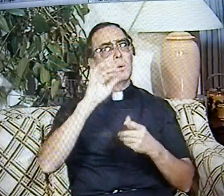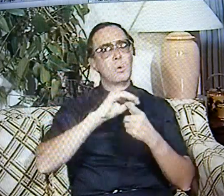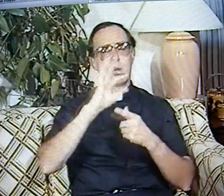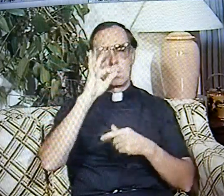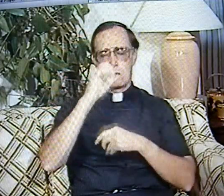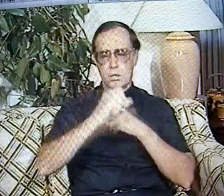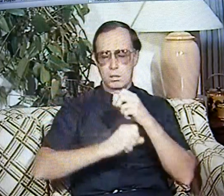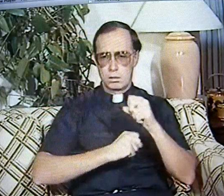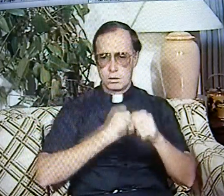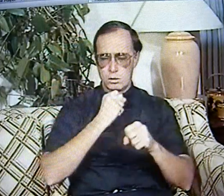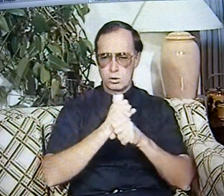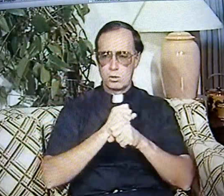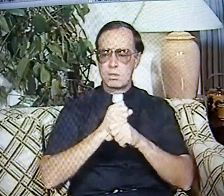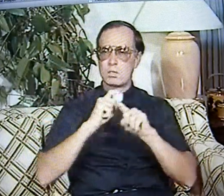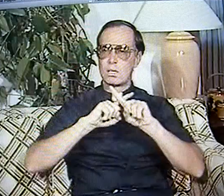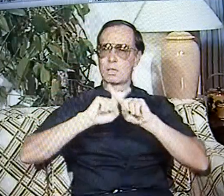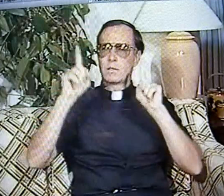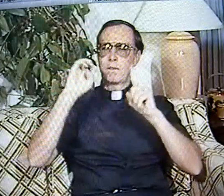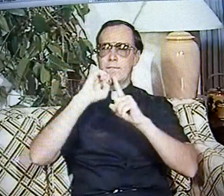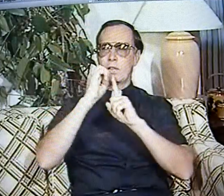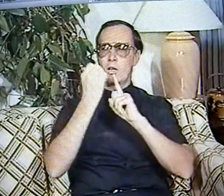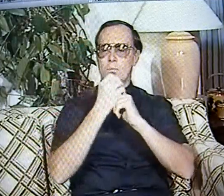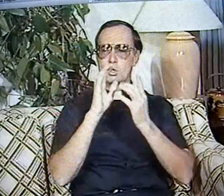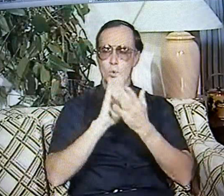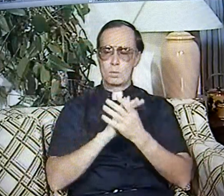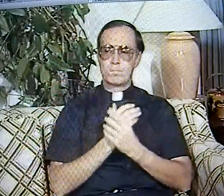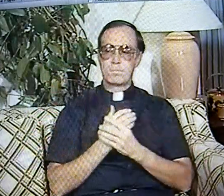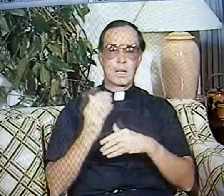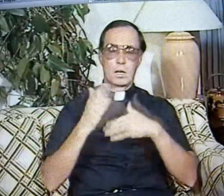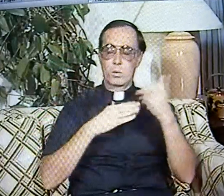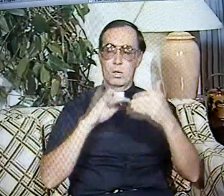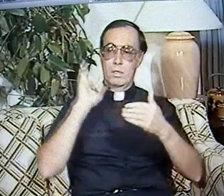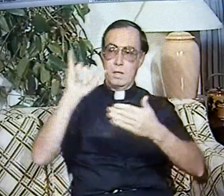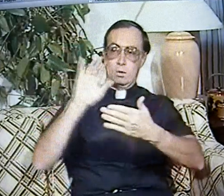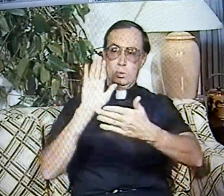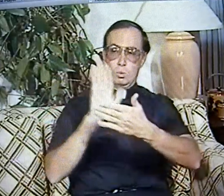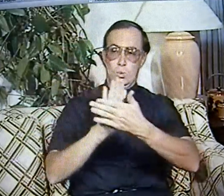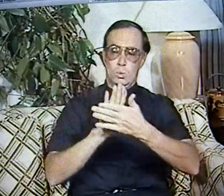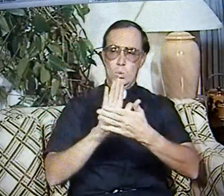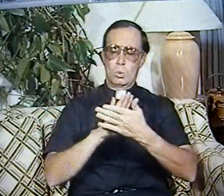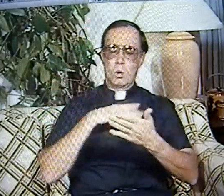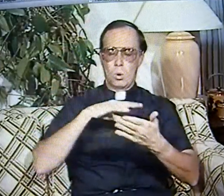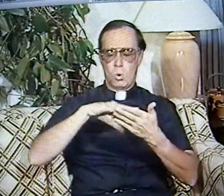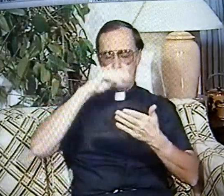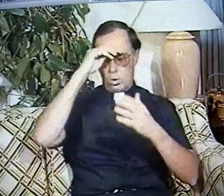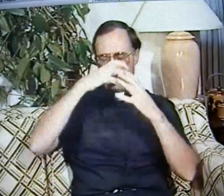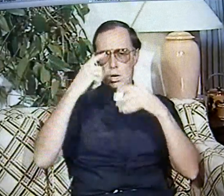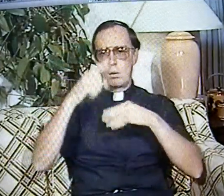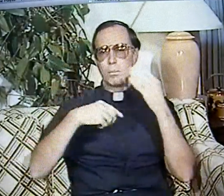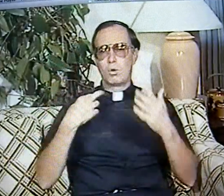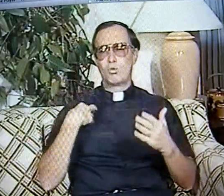was around 8 or 9 years. It was completely different than what I was used